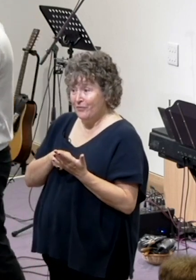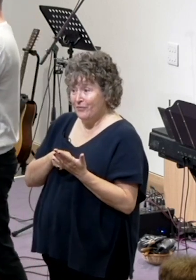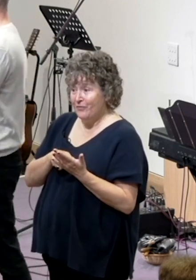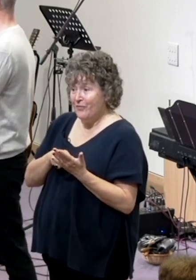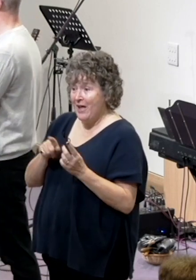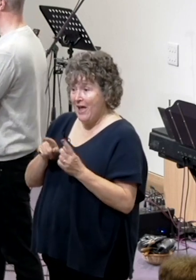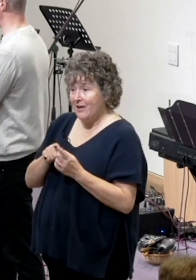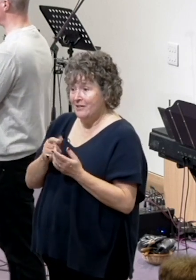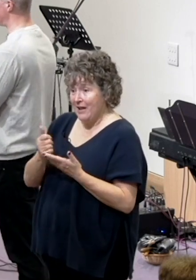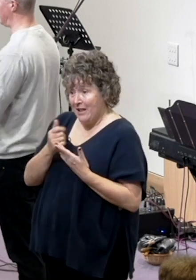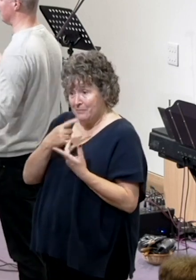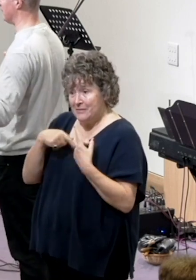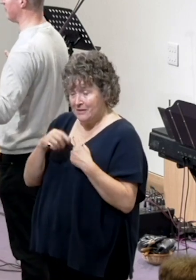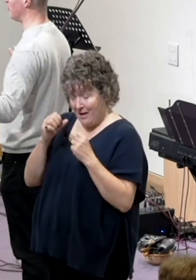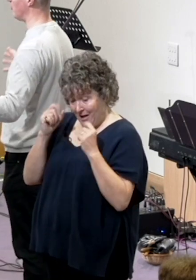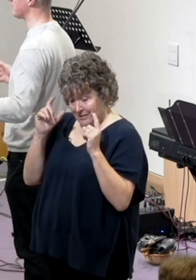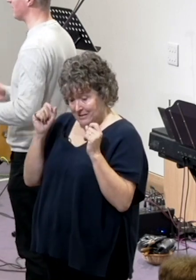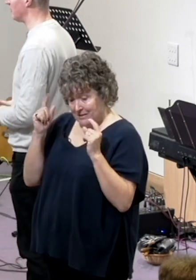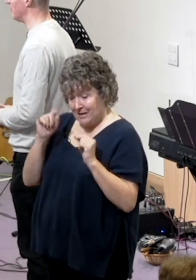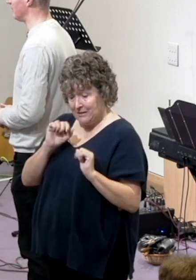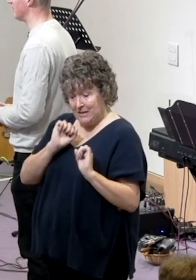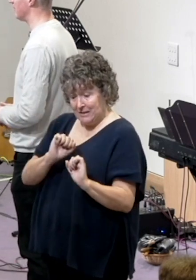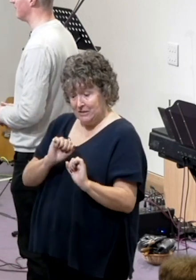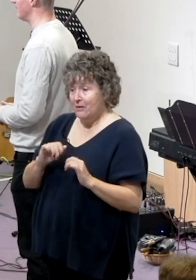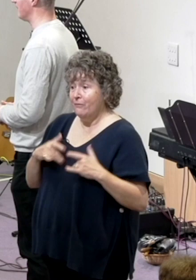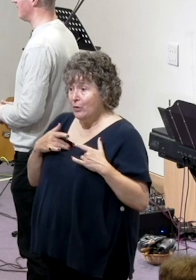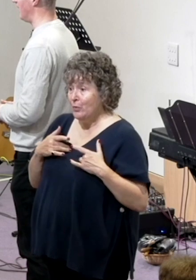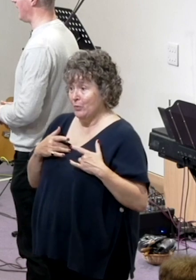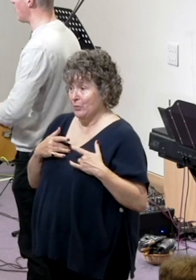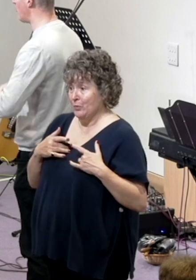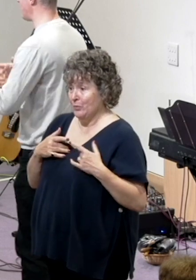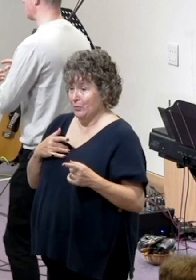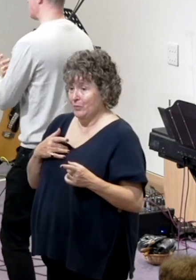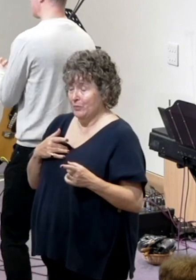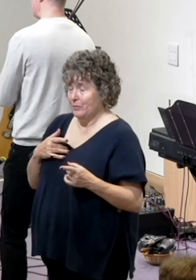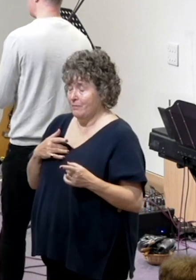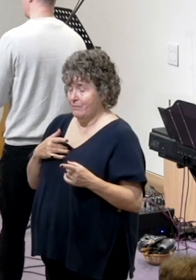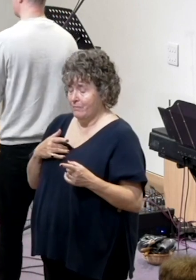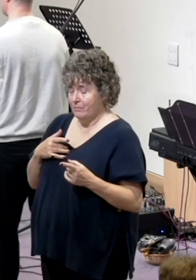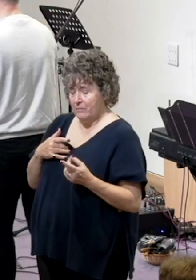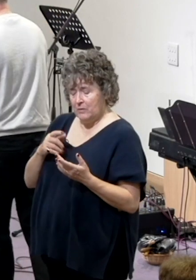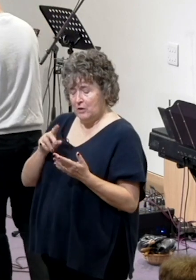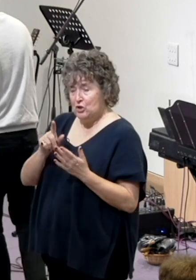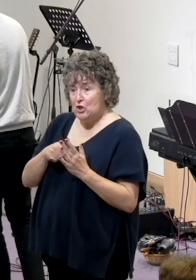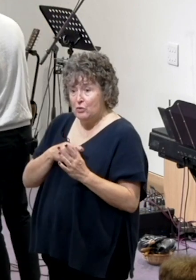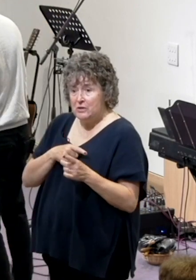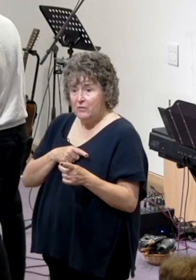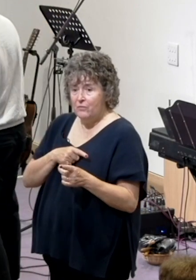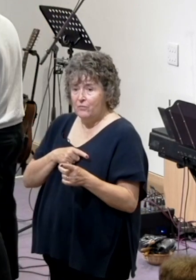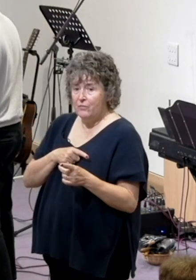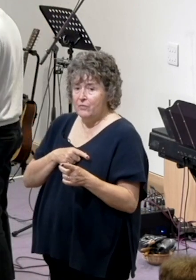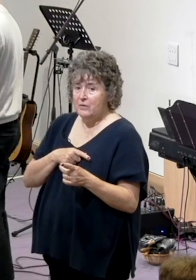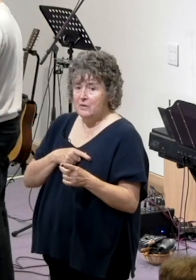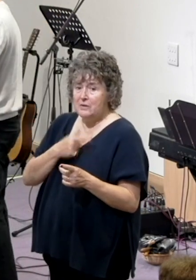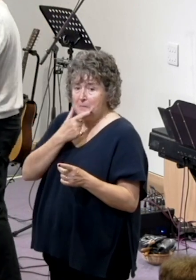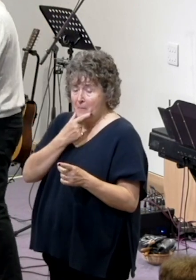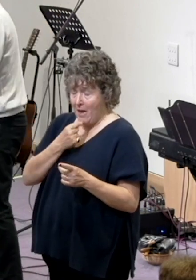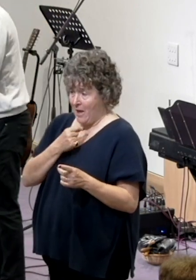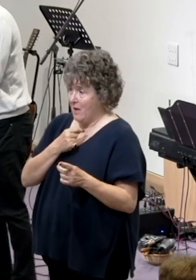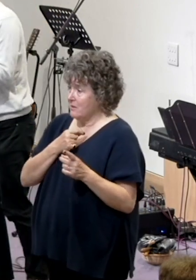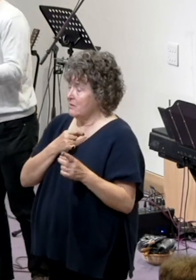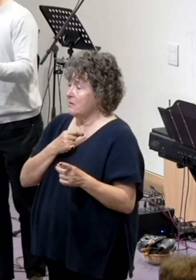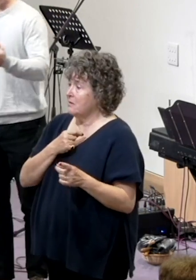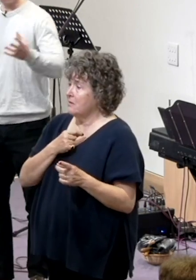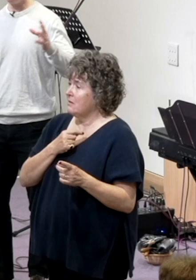us Joseph's perspective on what was going on. And what we actually see in Joseph is he's someone who